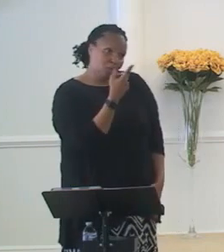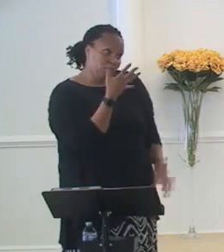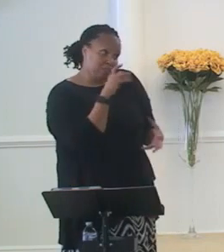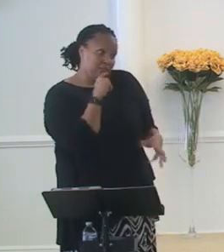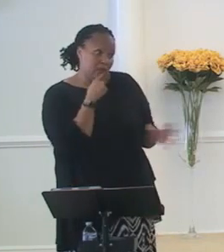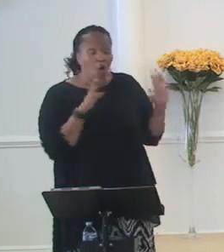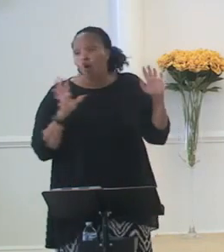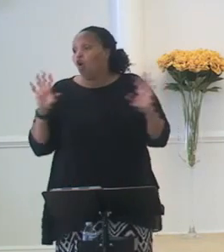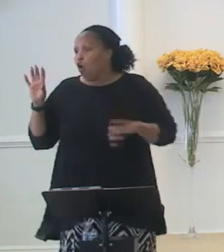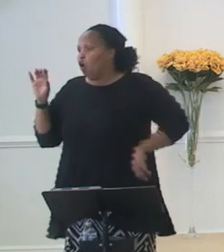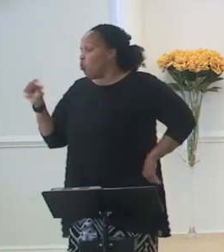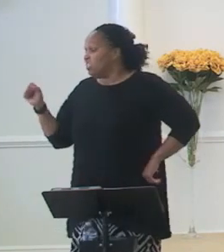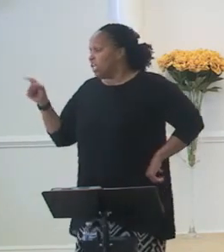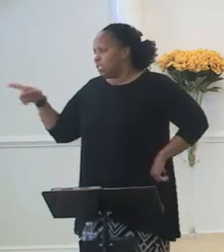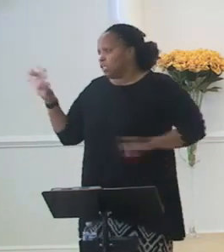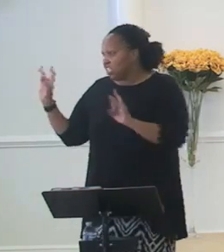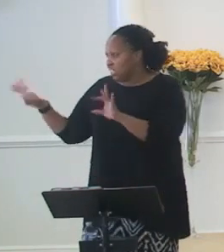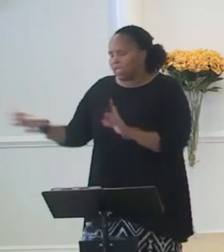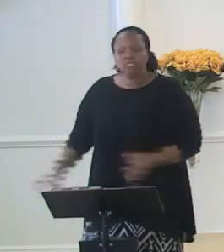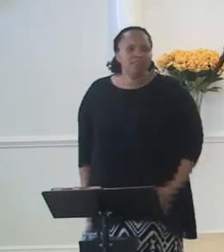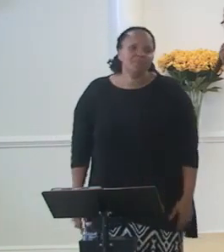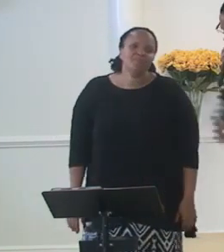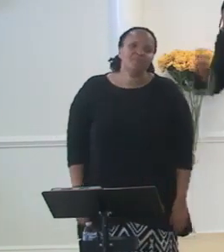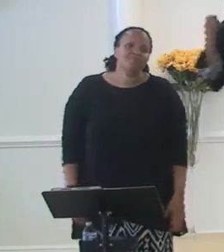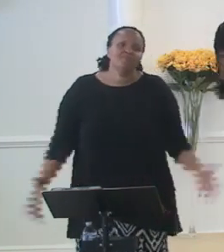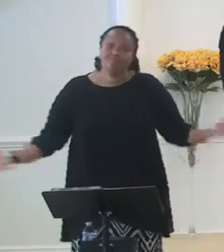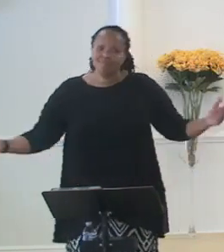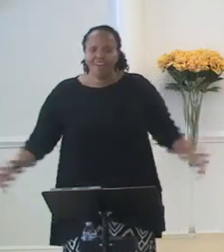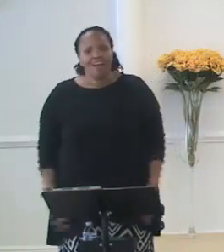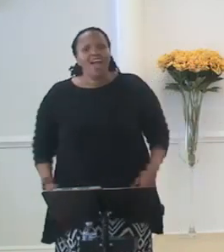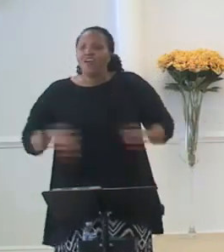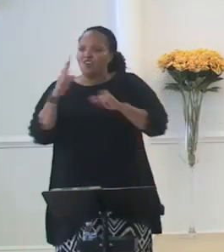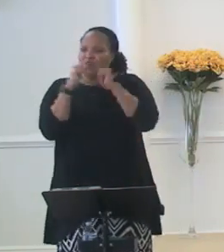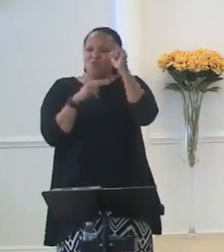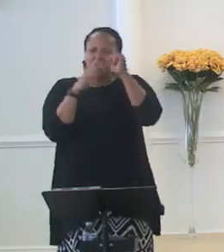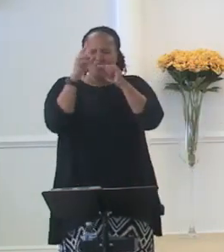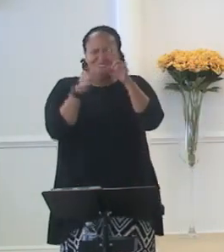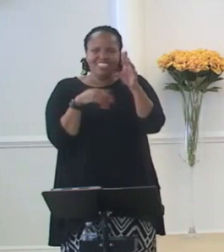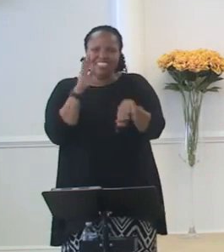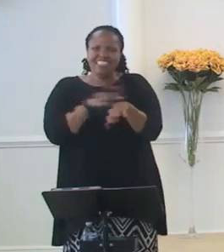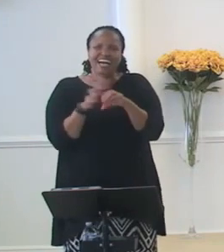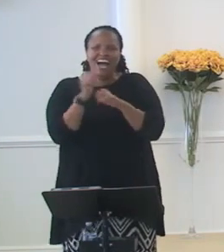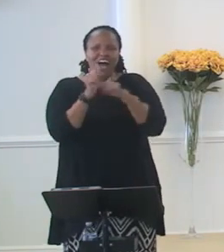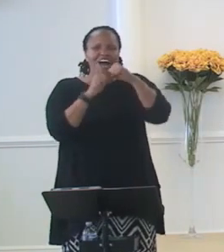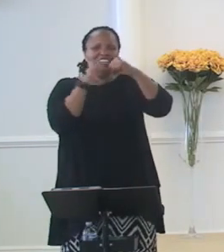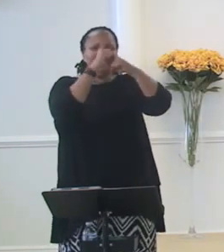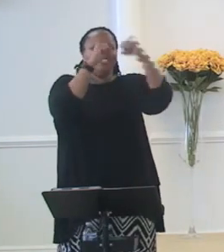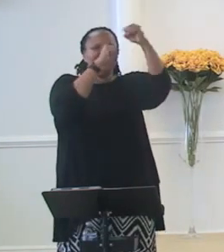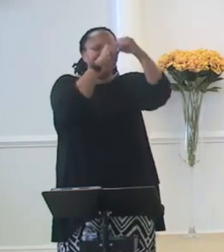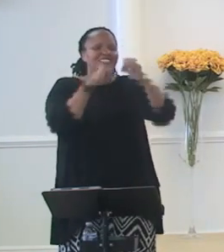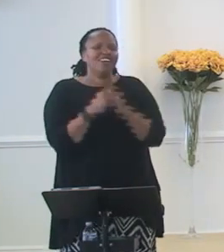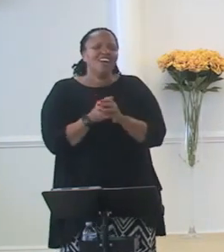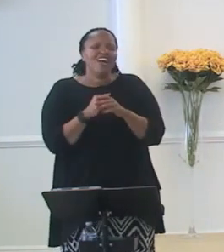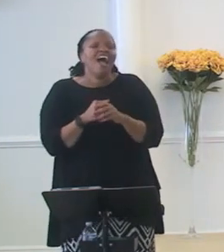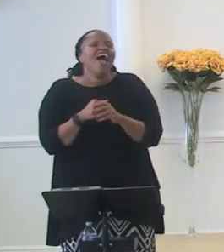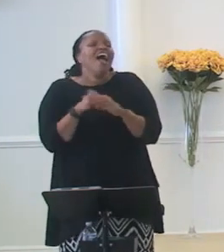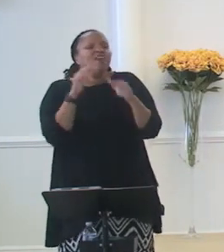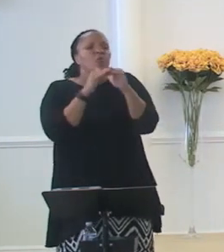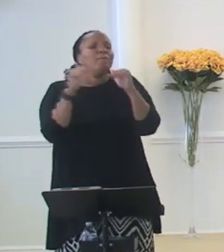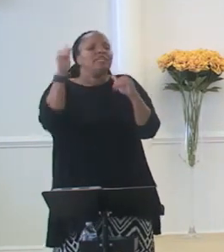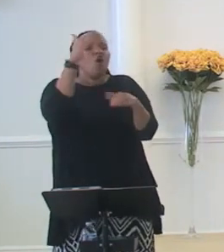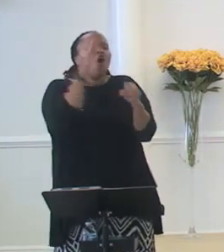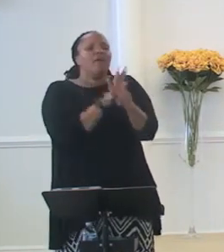they say, oh yes, she's nasty. You've been building on a structure and it's going beyond its stress